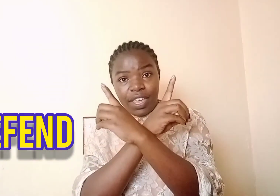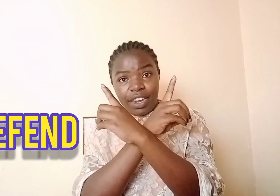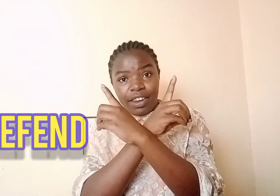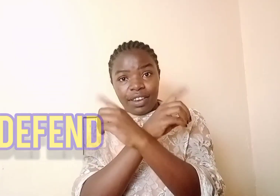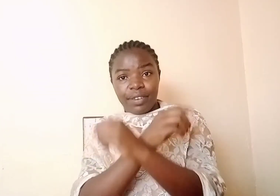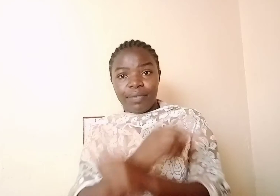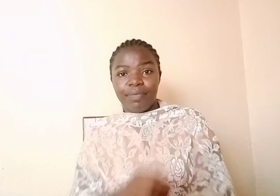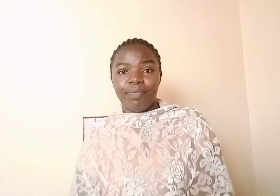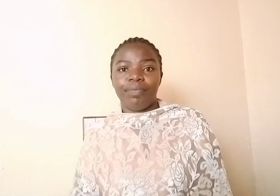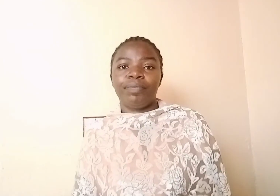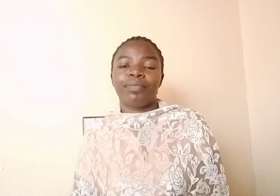Defend.